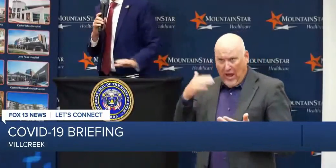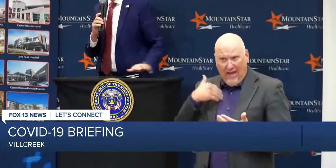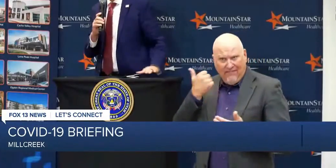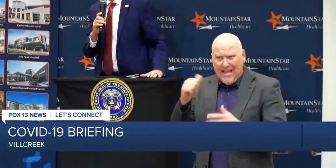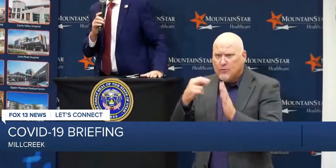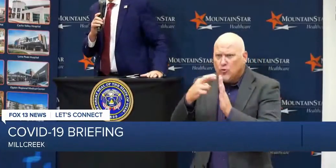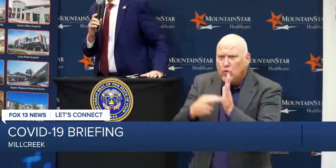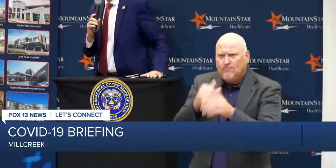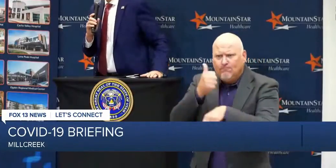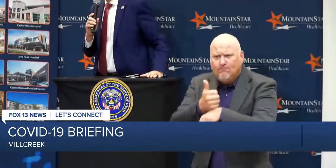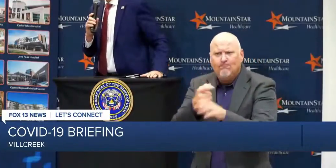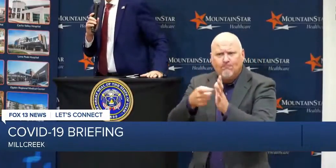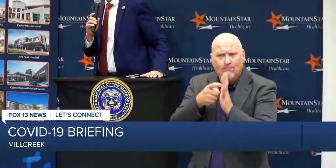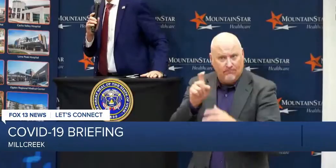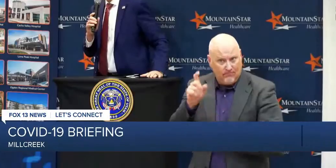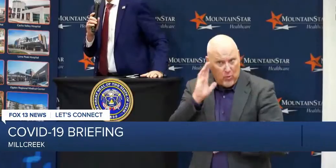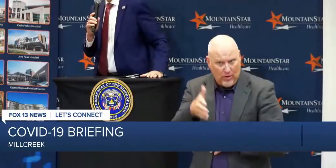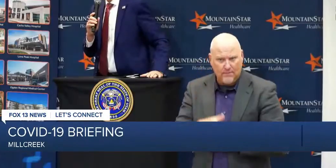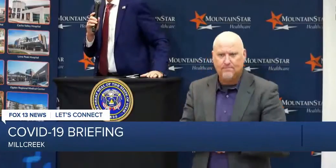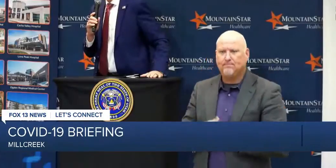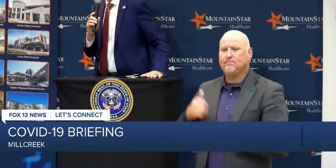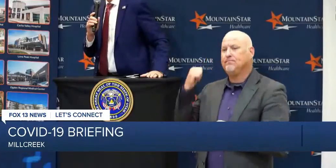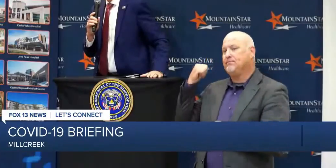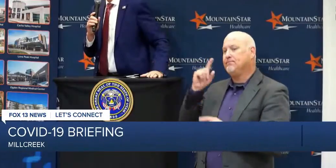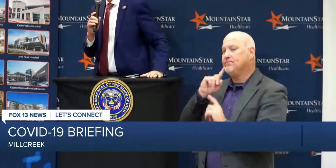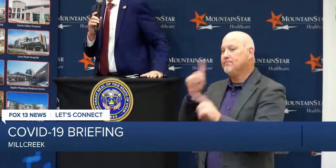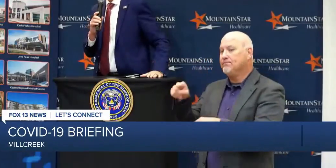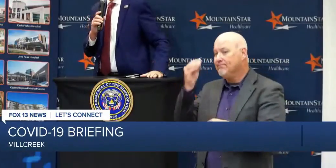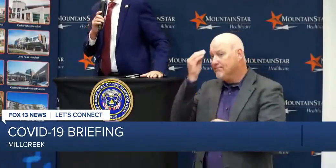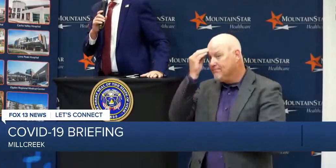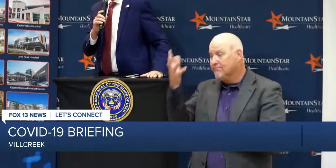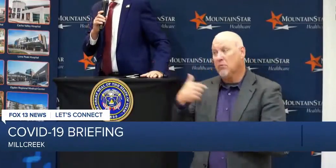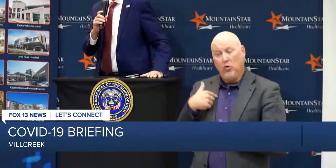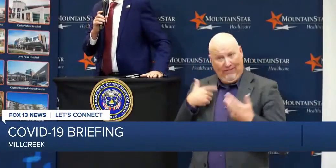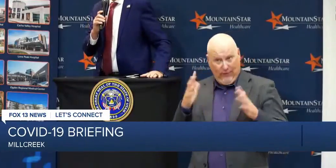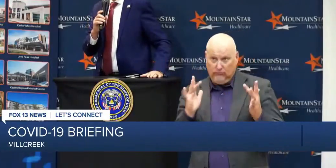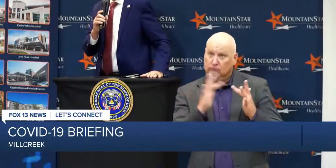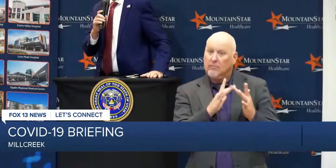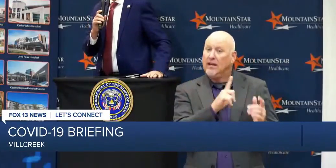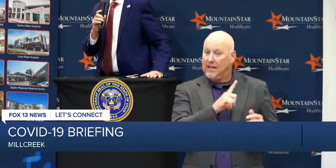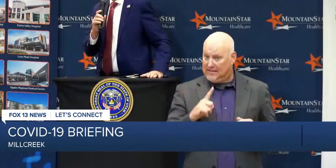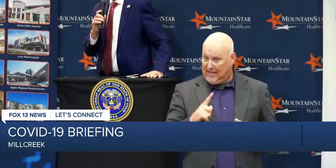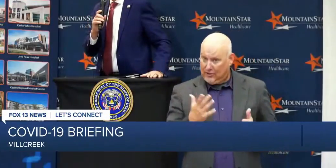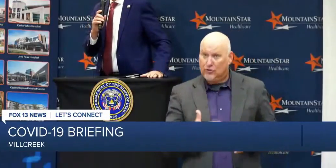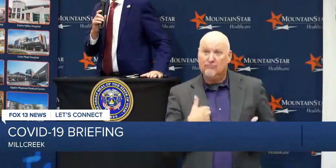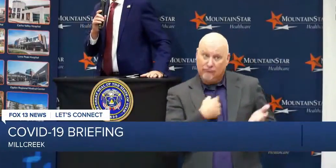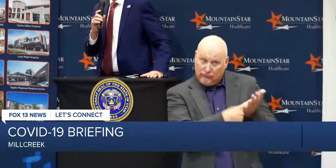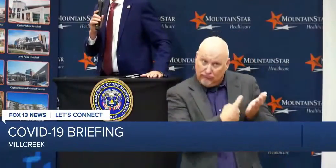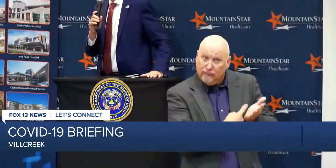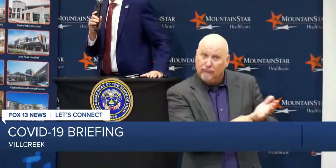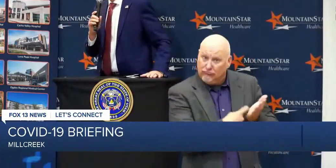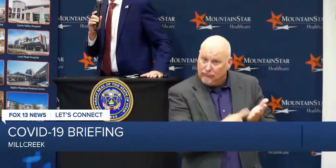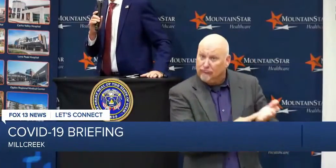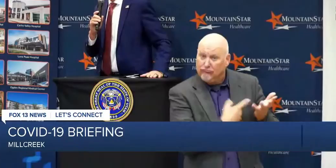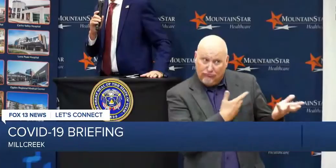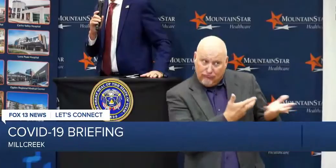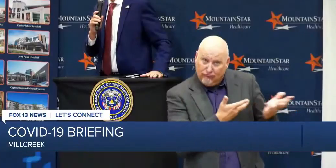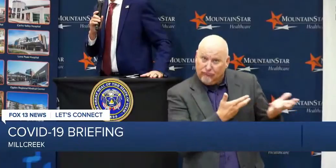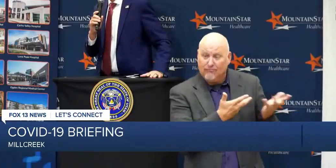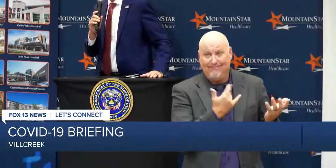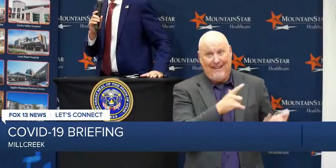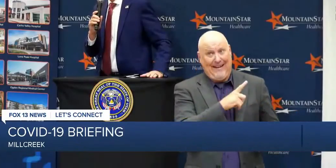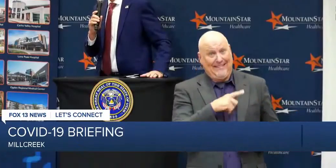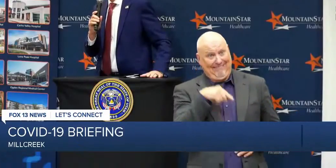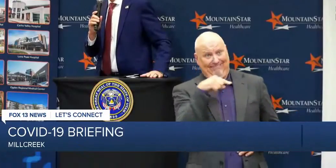again, we've talked about the changes to the law and what is allowed and what is not allowed. We don't believe that